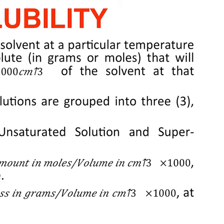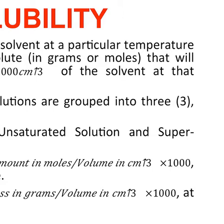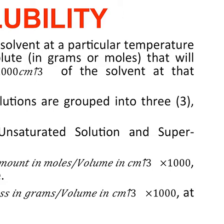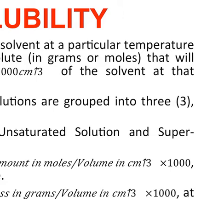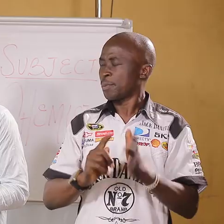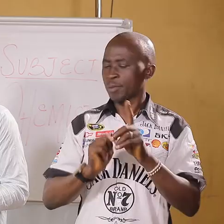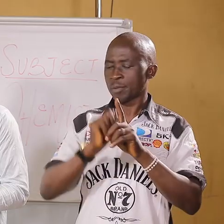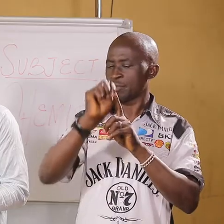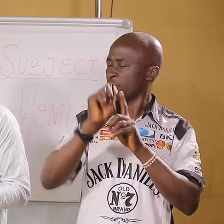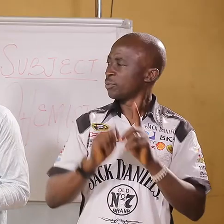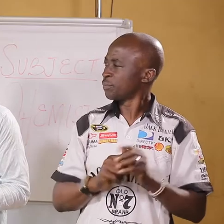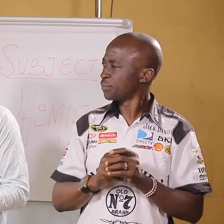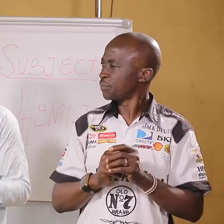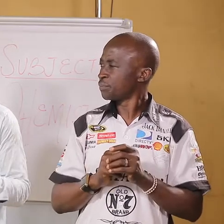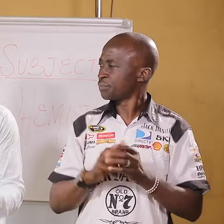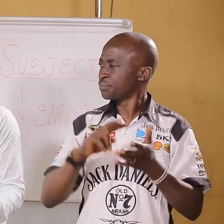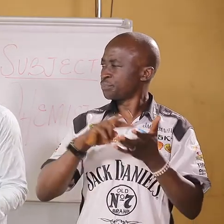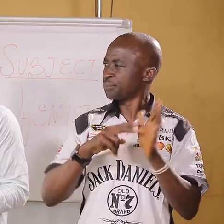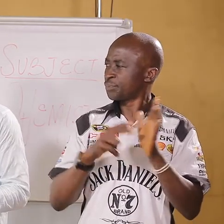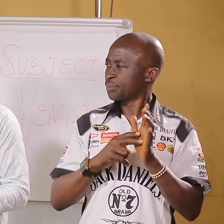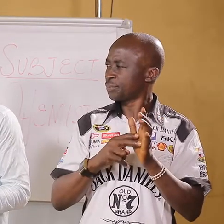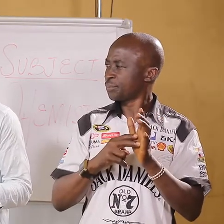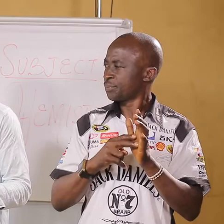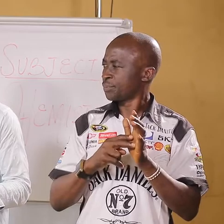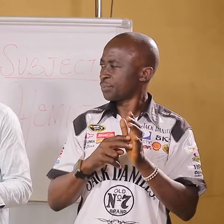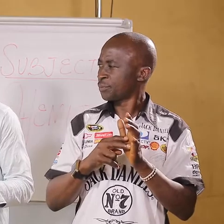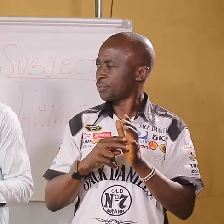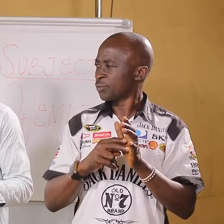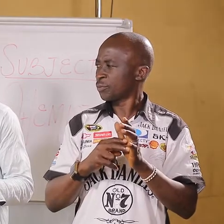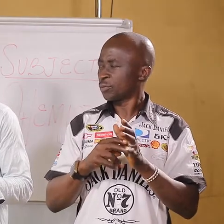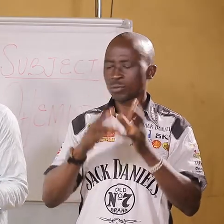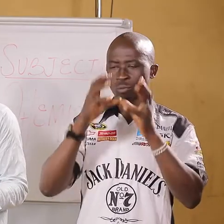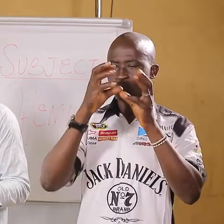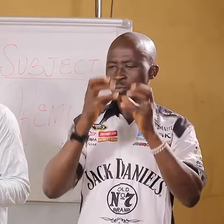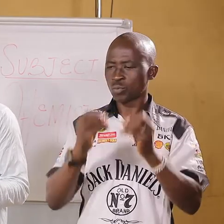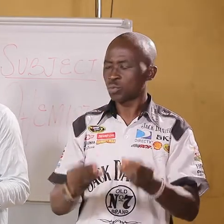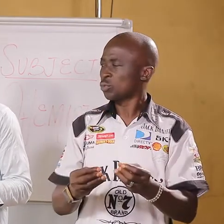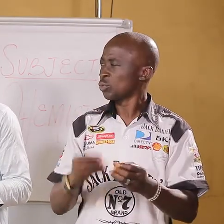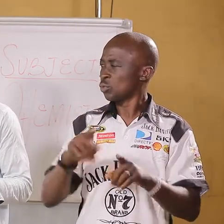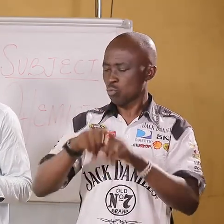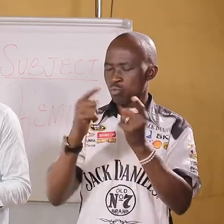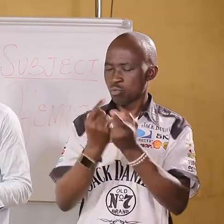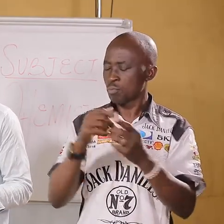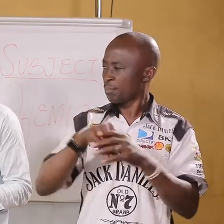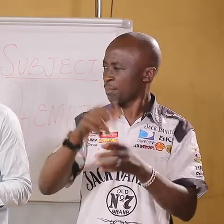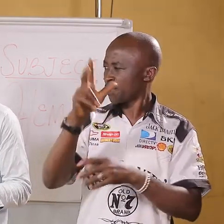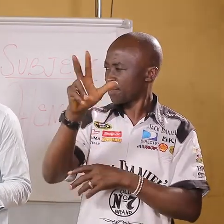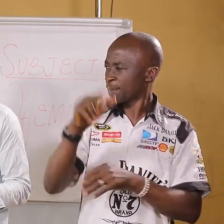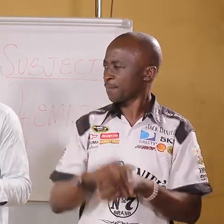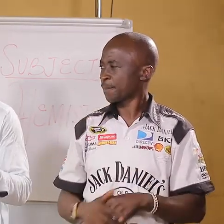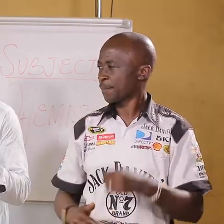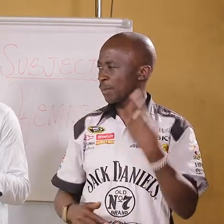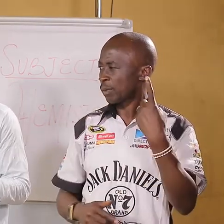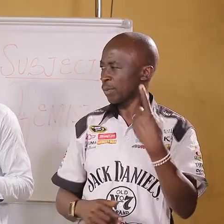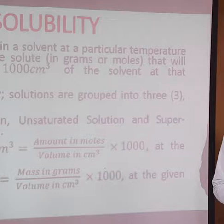temperature. That means in terms of solubility, solutions will be grouped into 3, or they are generally grouped into 3.